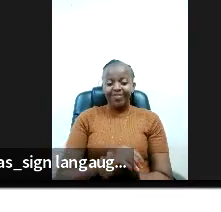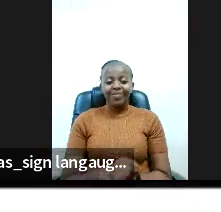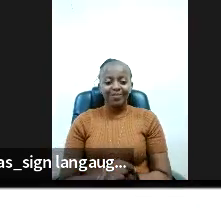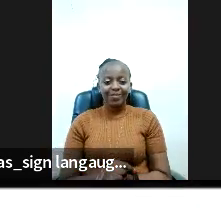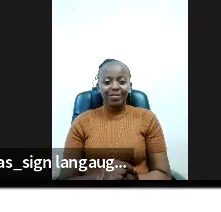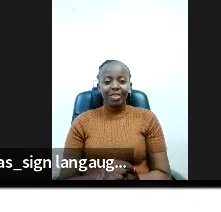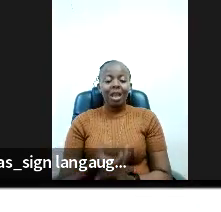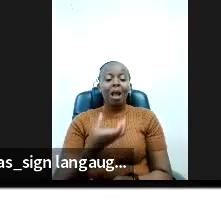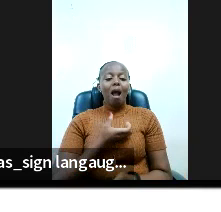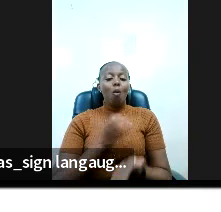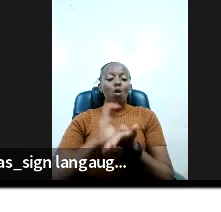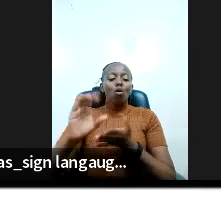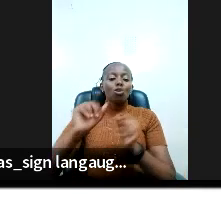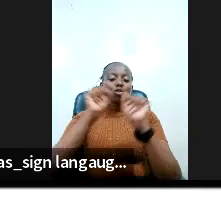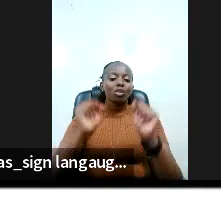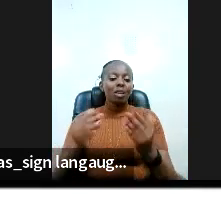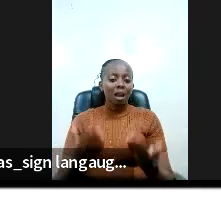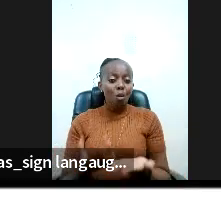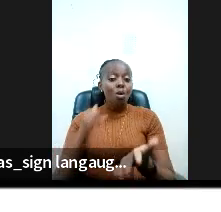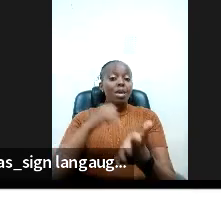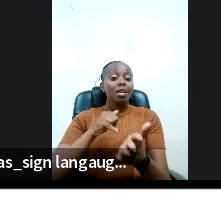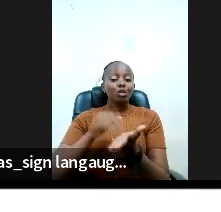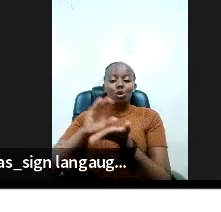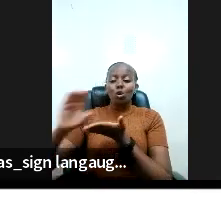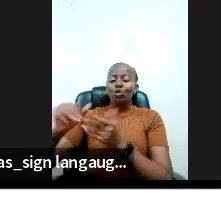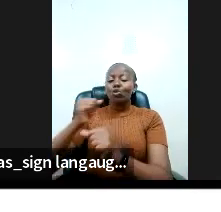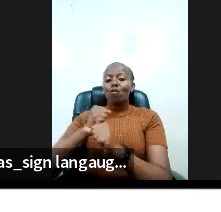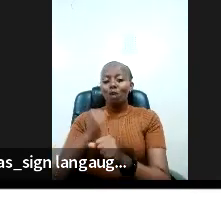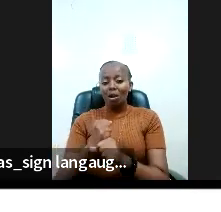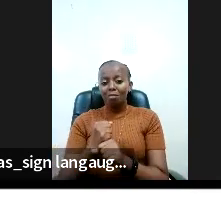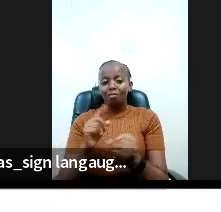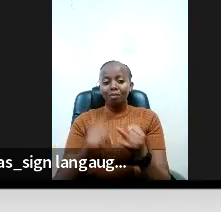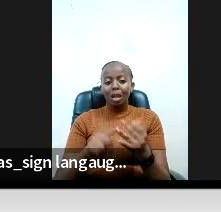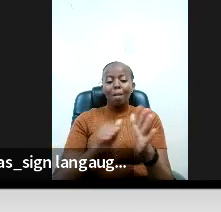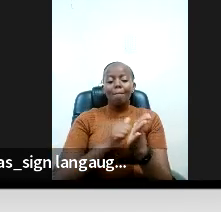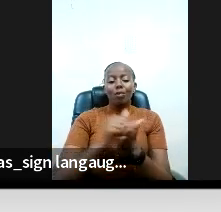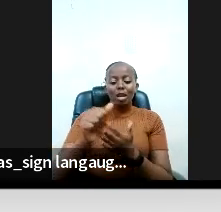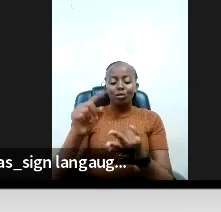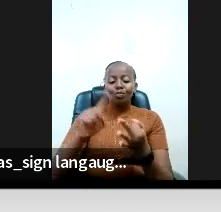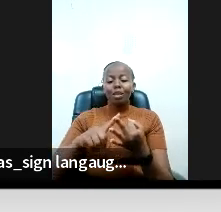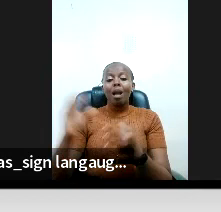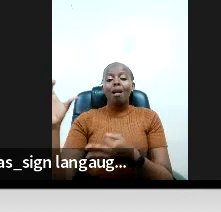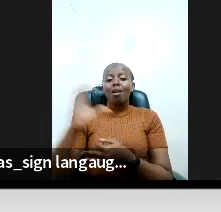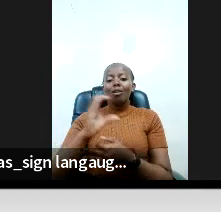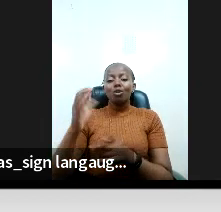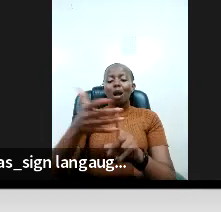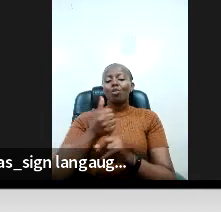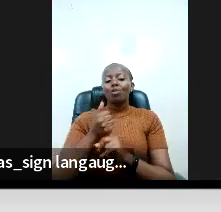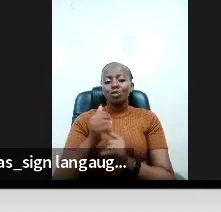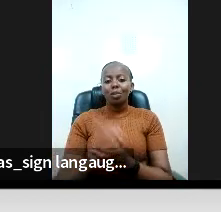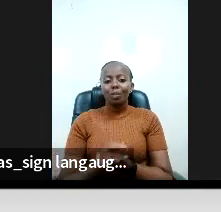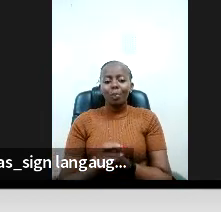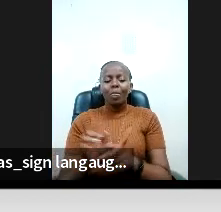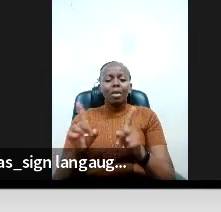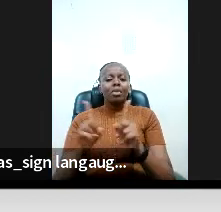Our cost structure includes the cost of operations, production, and customer acquisition. Our